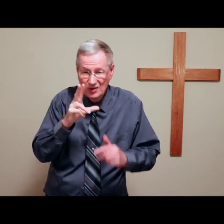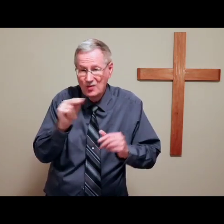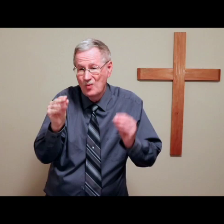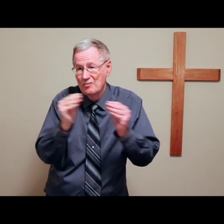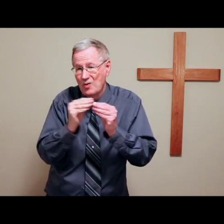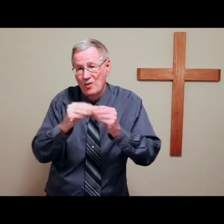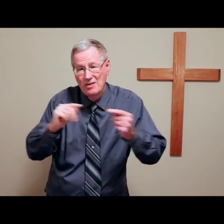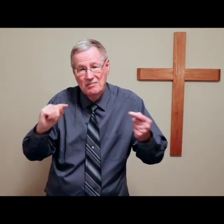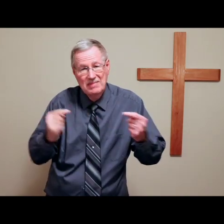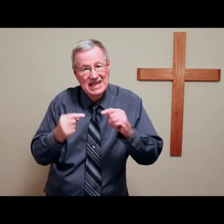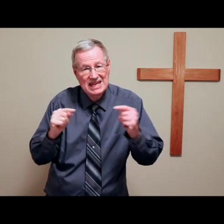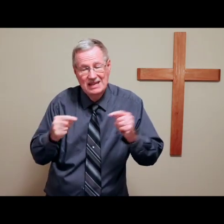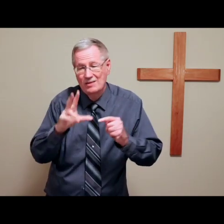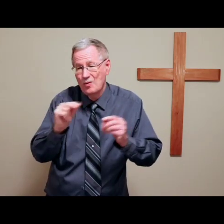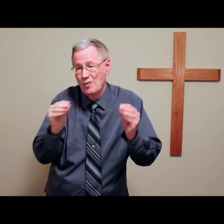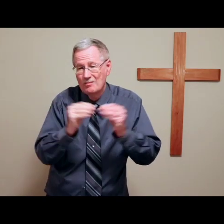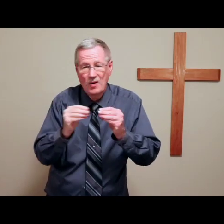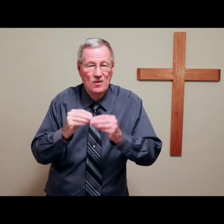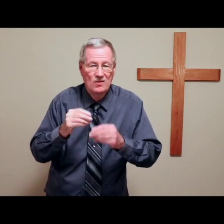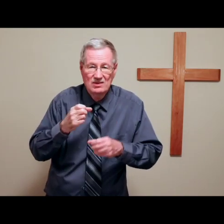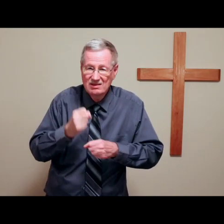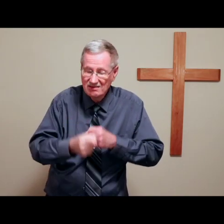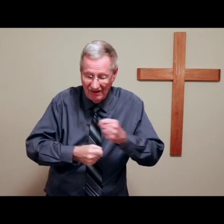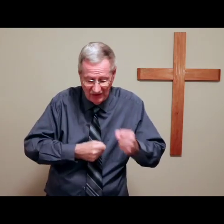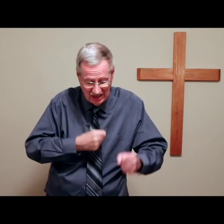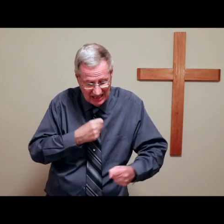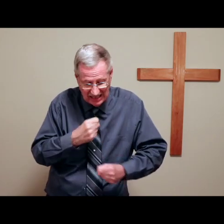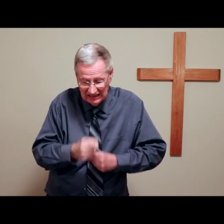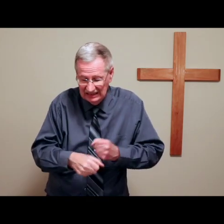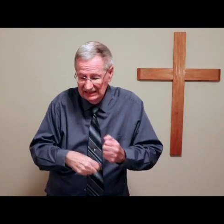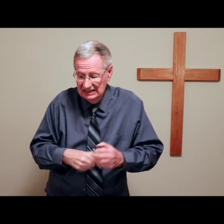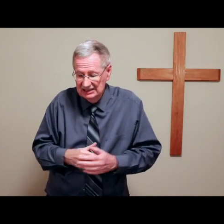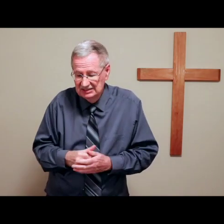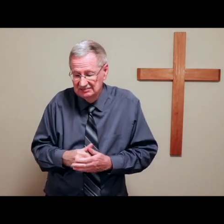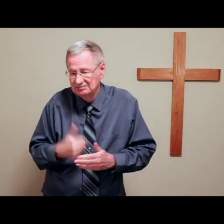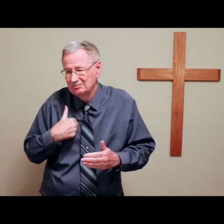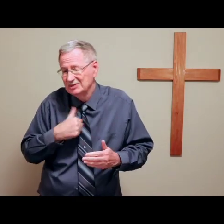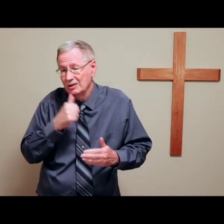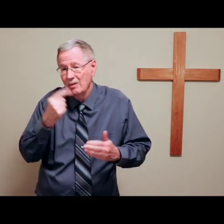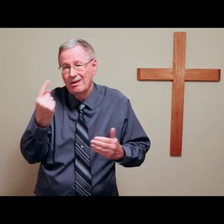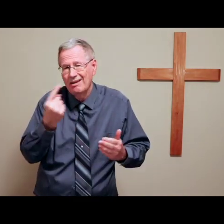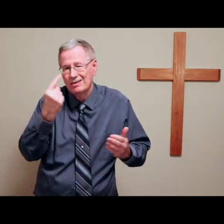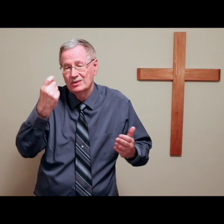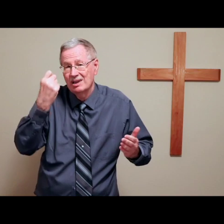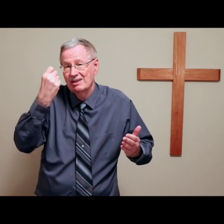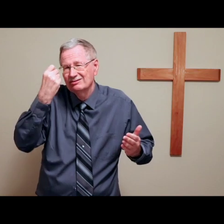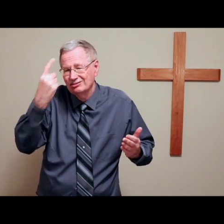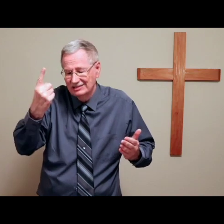So God took him home, and now he is not in pain anymore. He is not suffering.